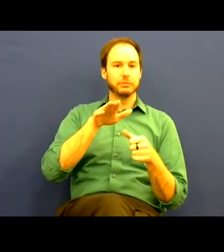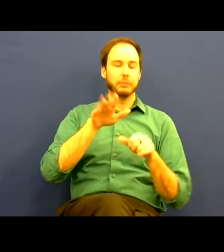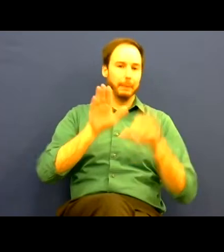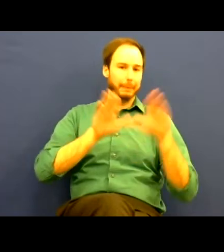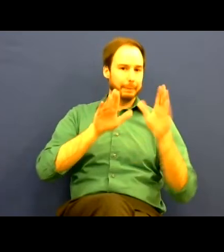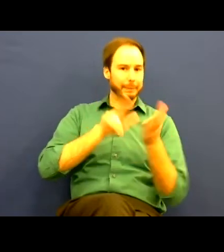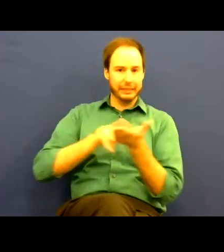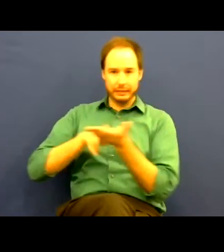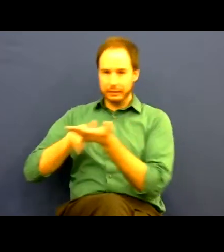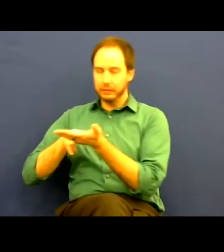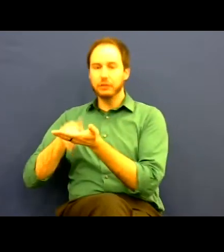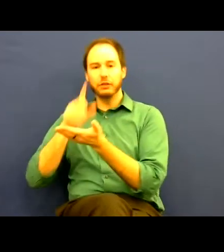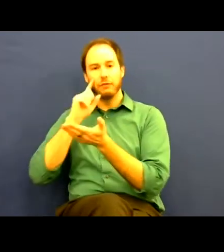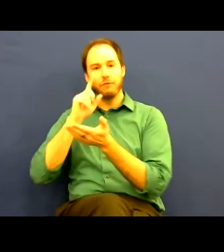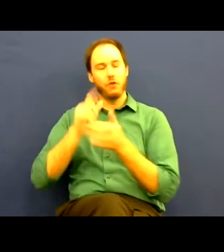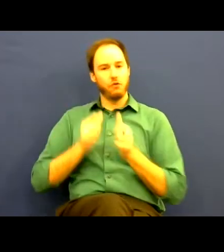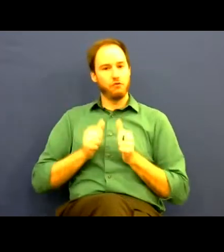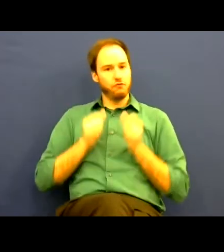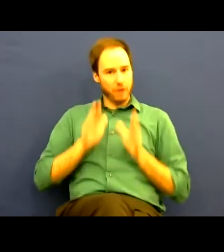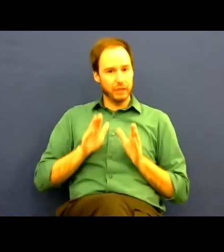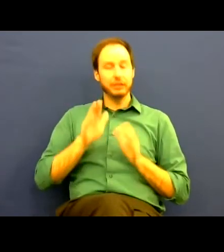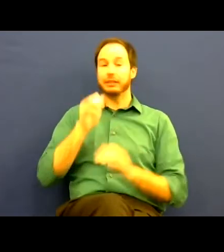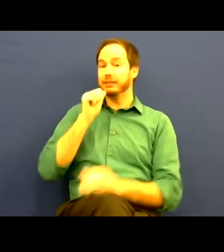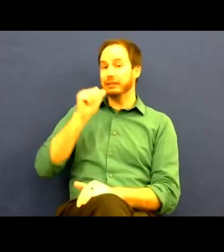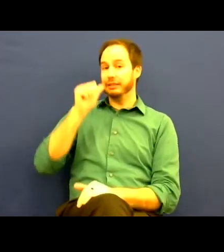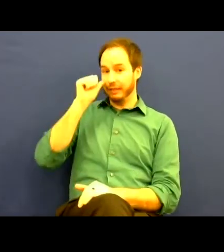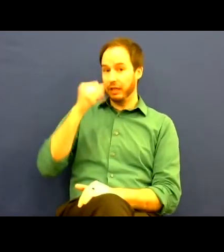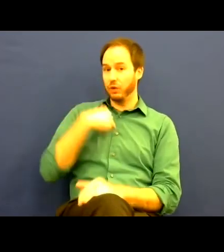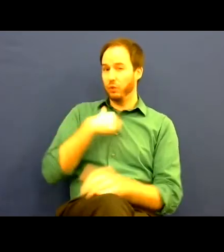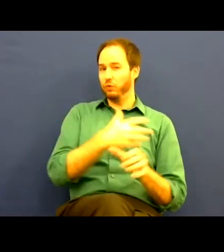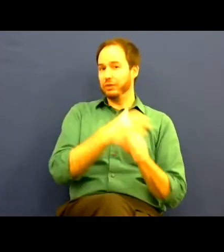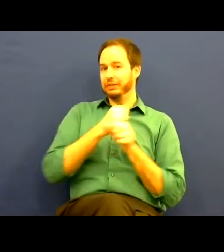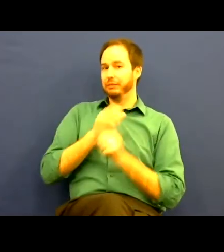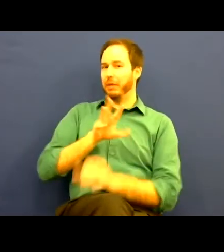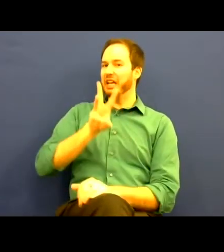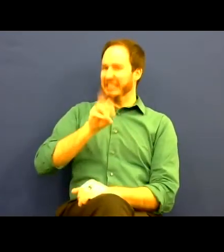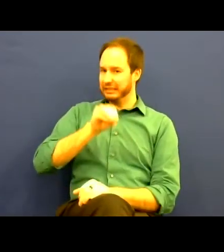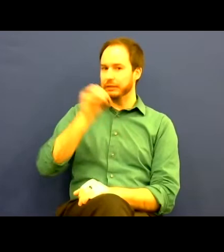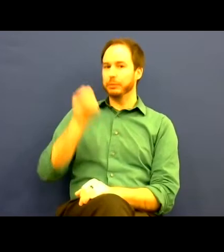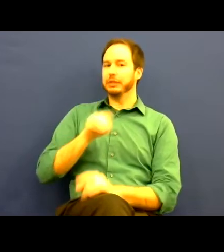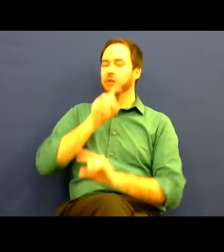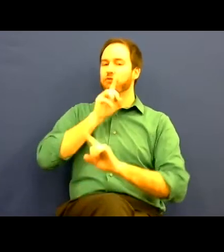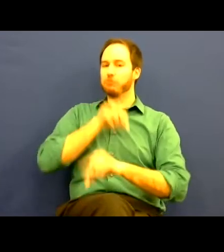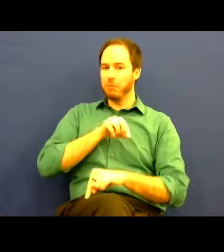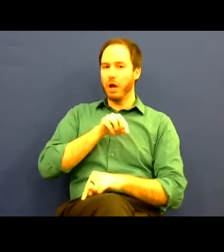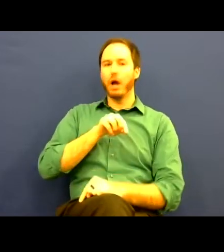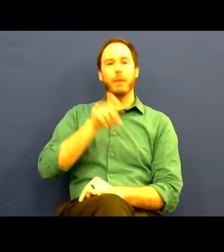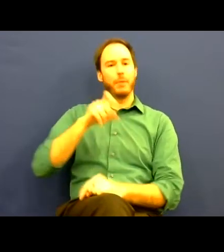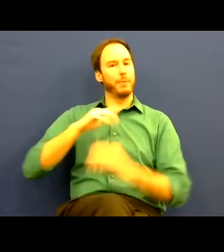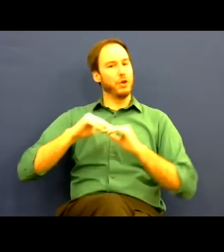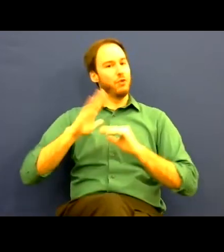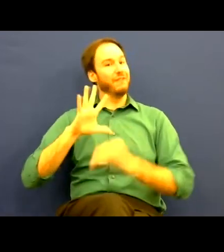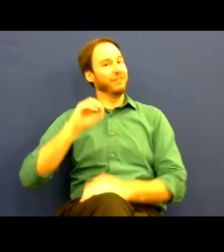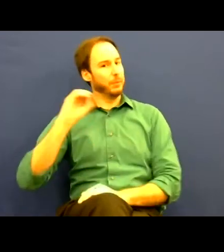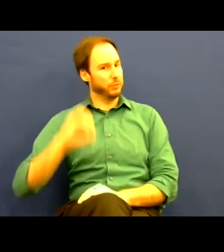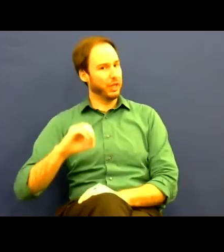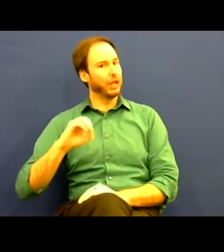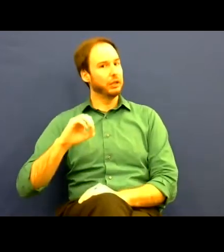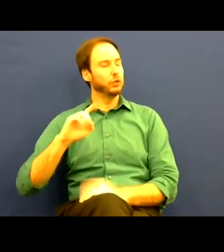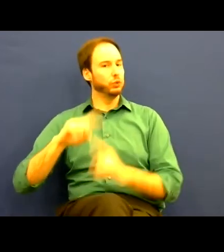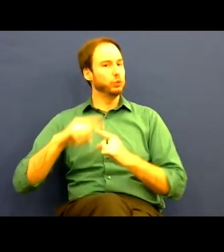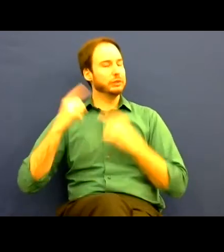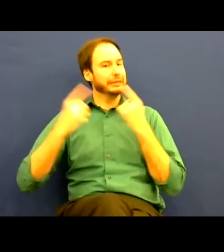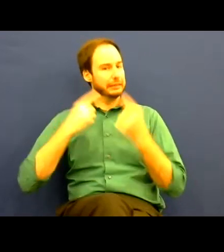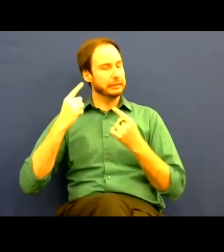residents. As of yesterday, we had received about 60% response. You actually need greater than 50%